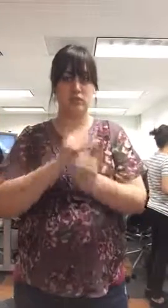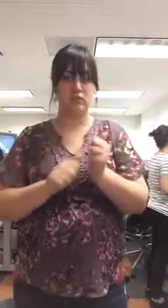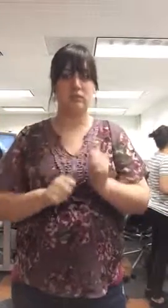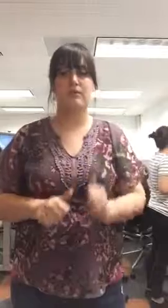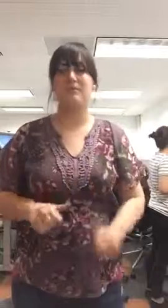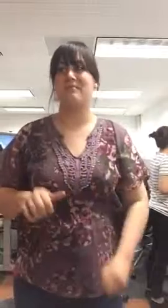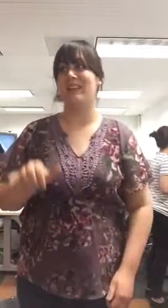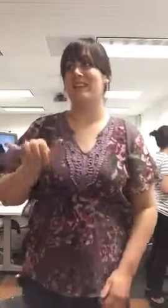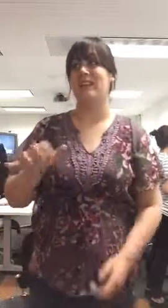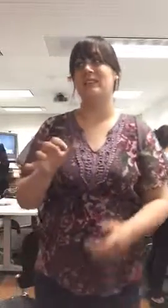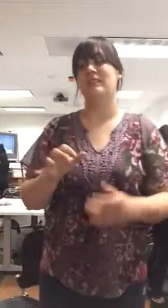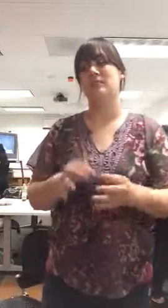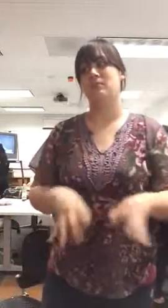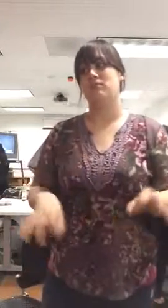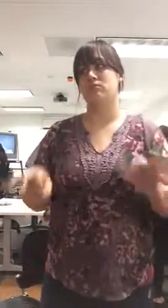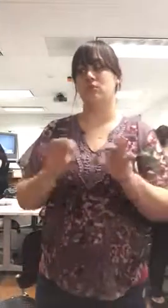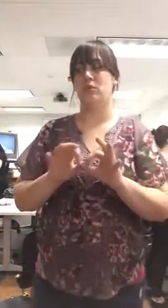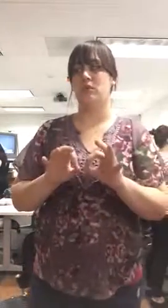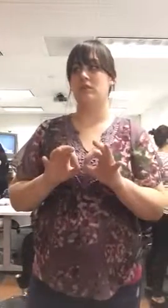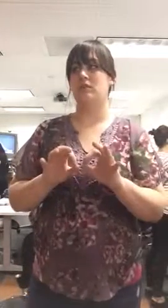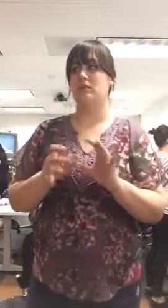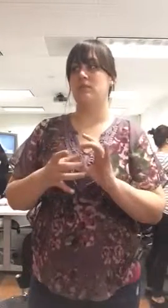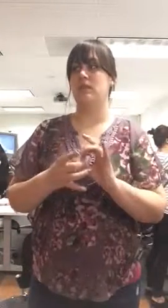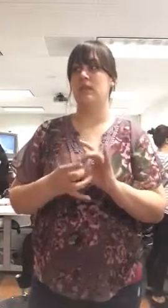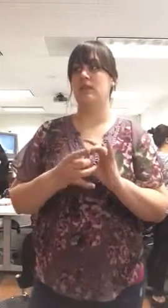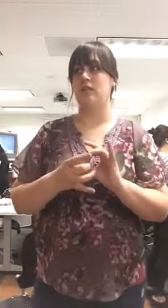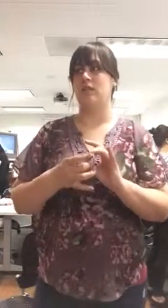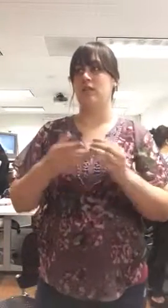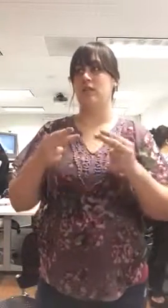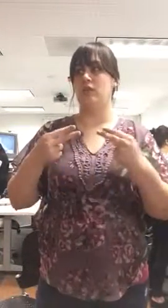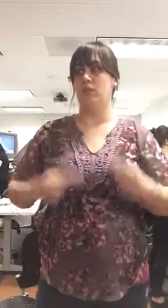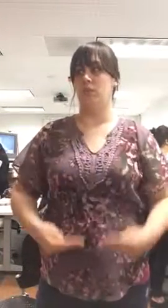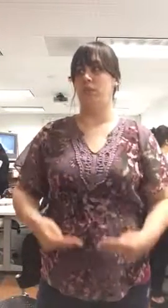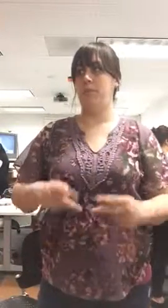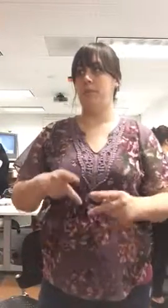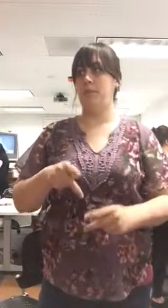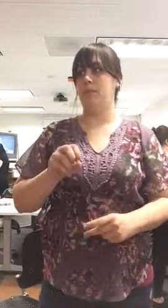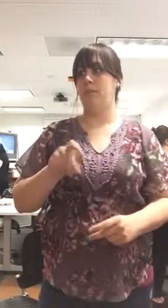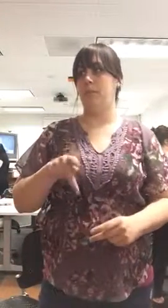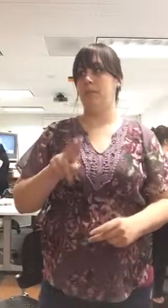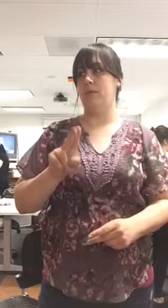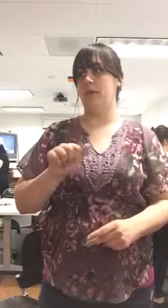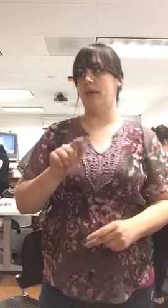be a more important figure relative to the human population at the time. Yeah.